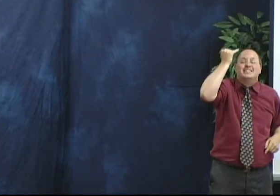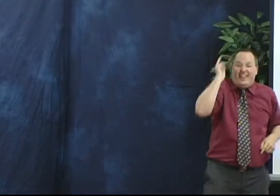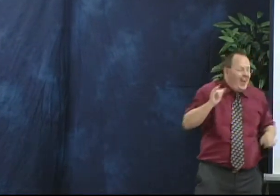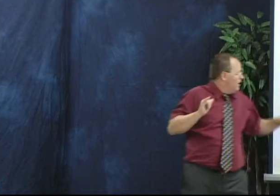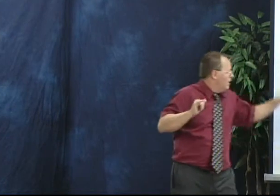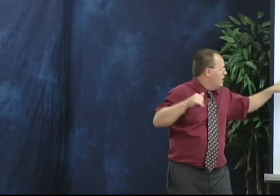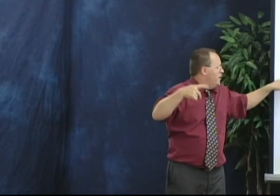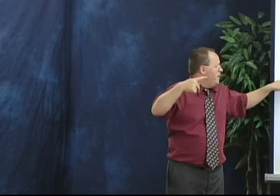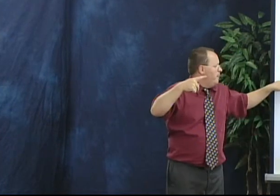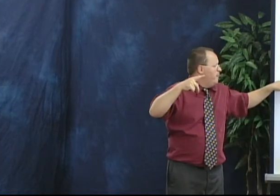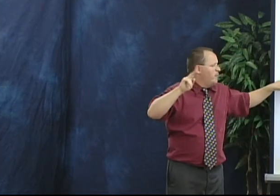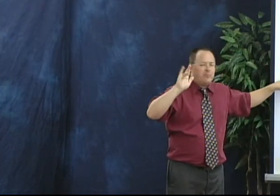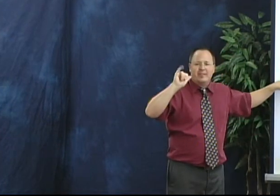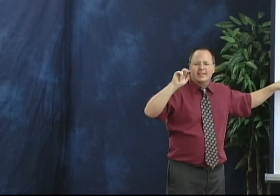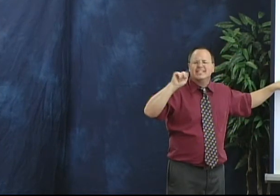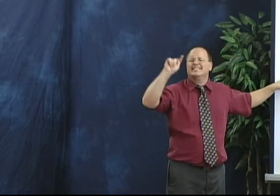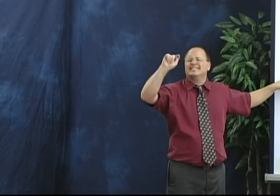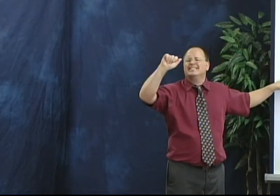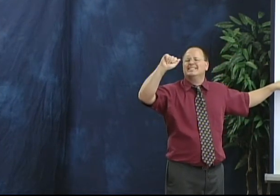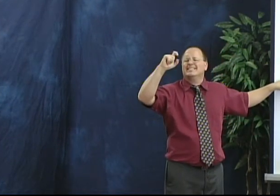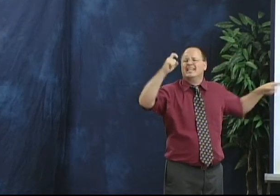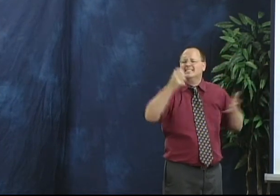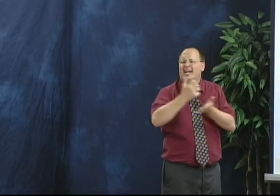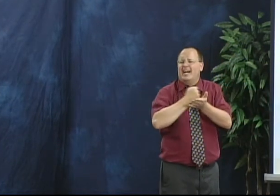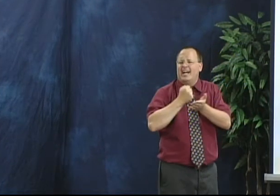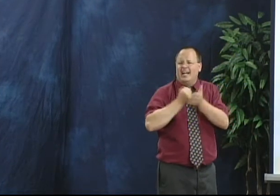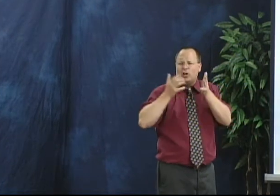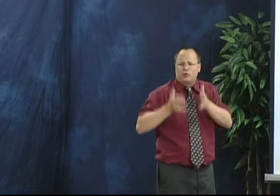Such one was the publican, the tax collector,